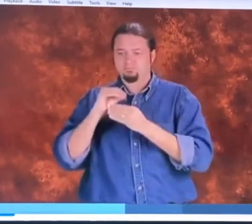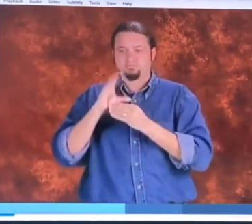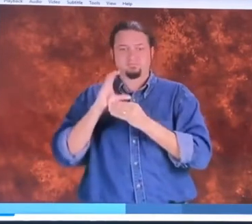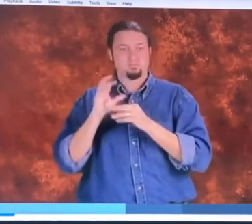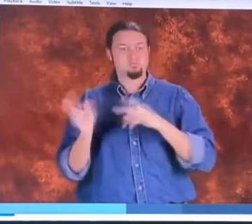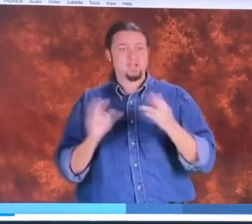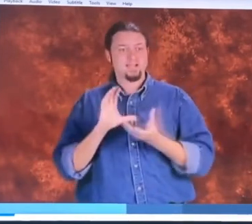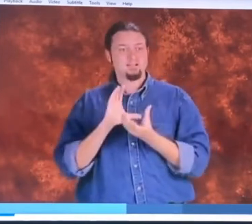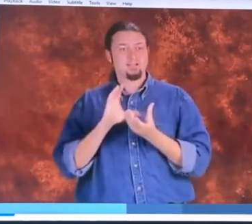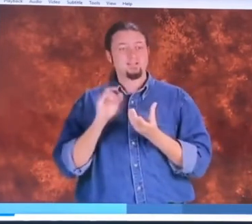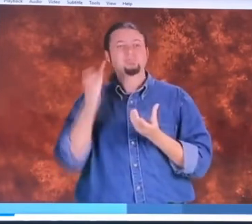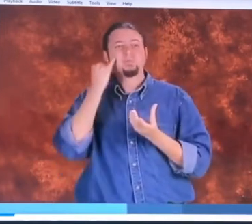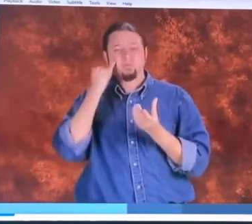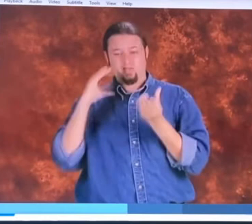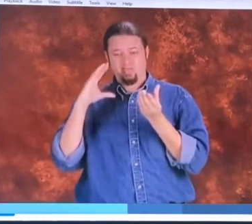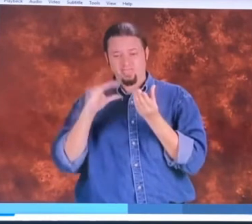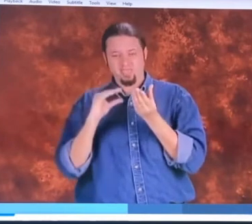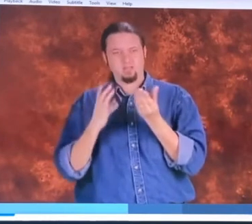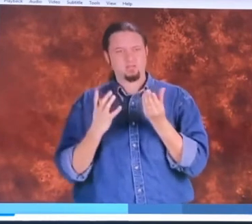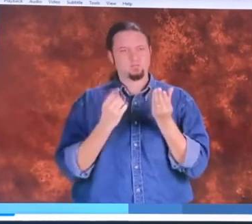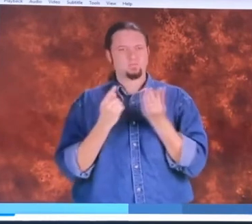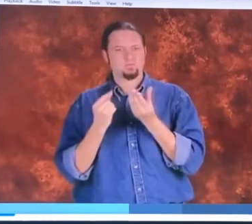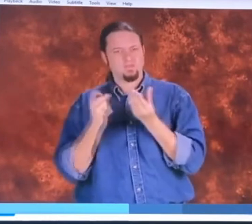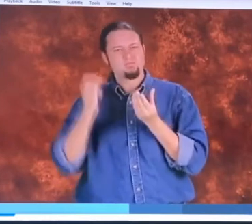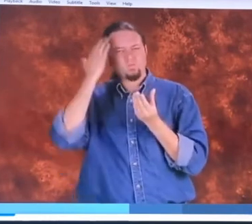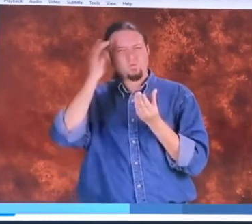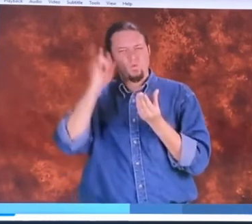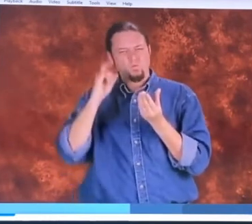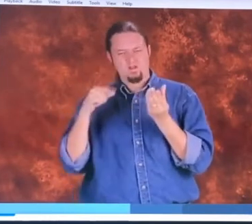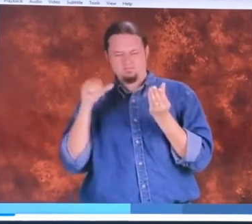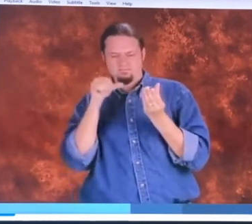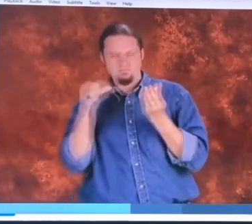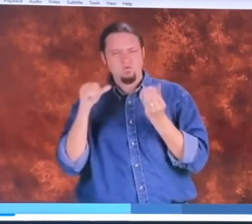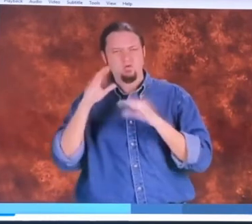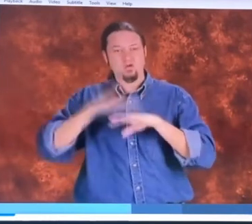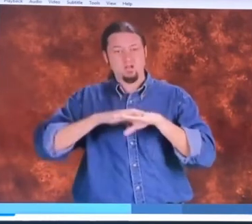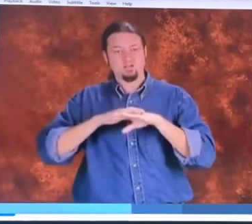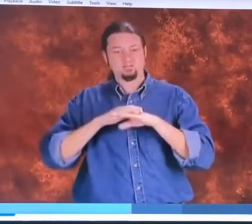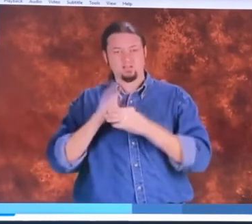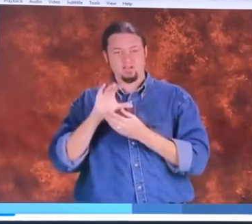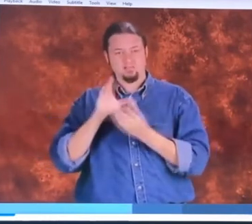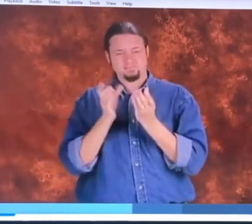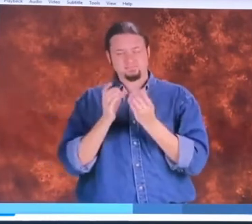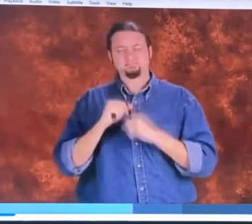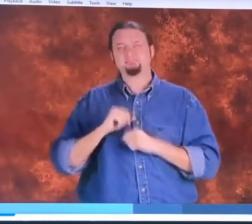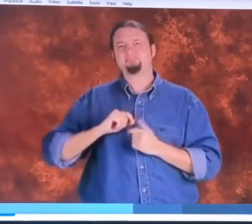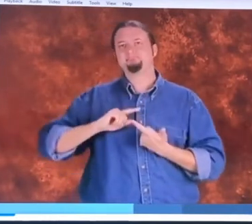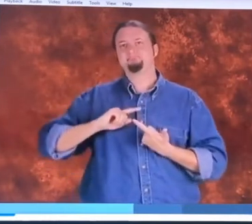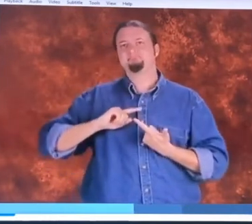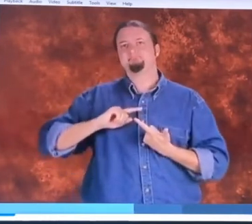Yes, where to turn the power on. If you can't figure out how to turn the camera on, then it's basically